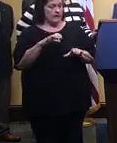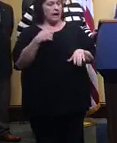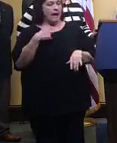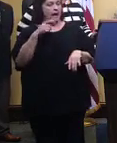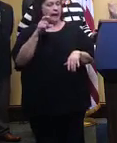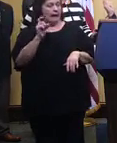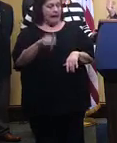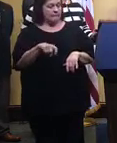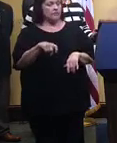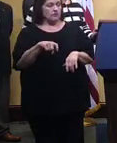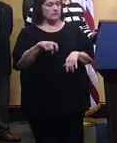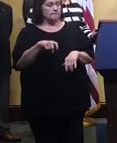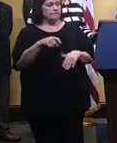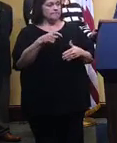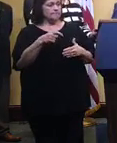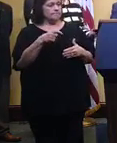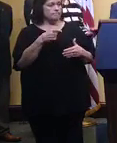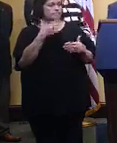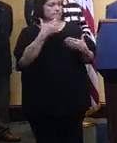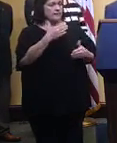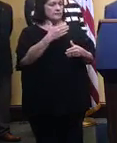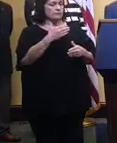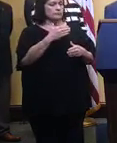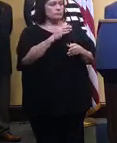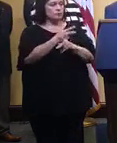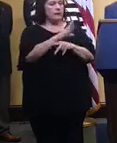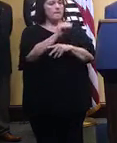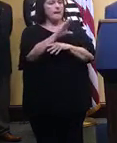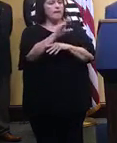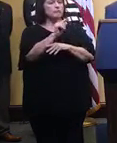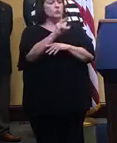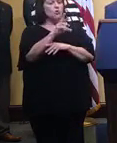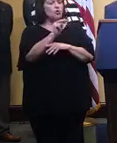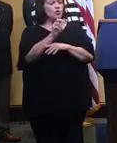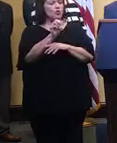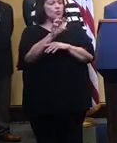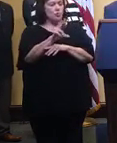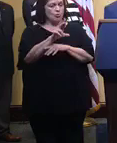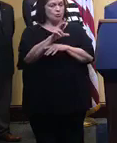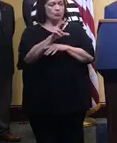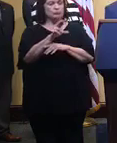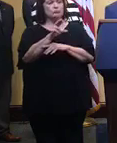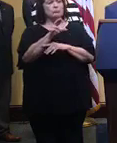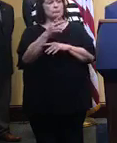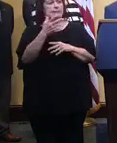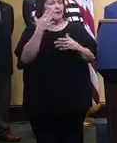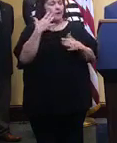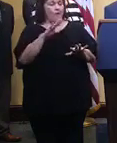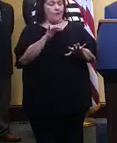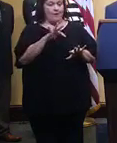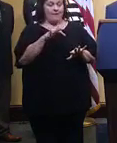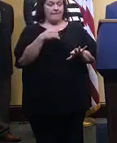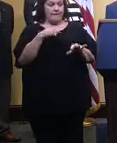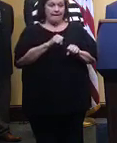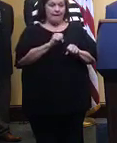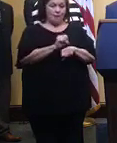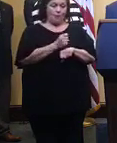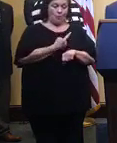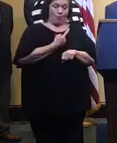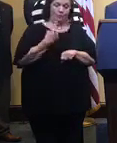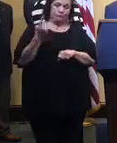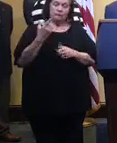recognize the General Superintendent, Bob Turner, who, without him, I don't know if I can do my job,